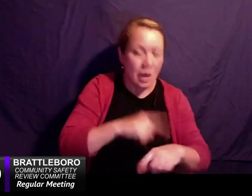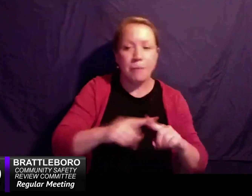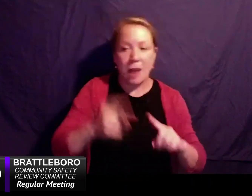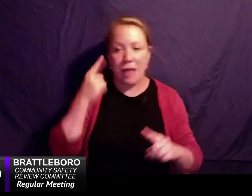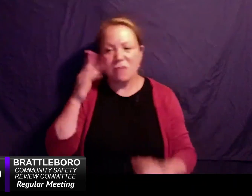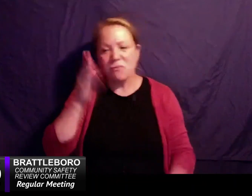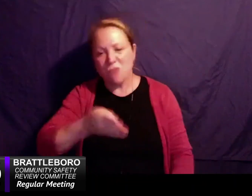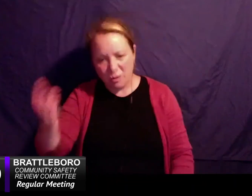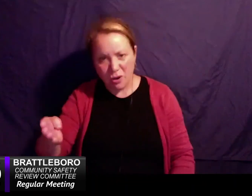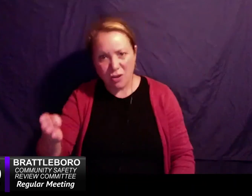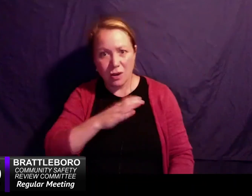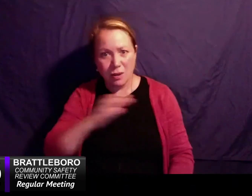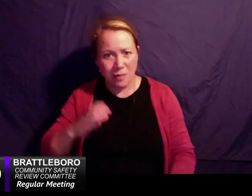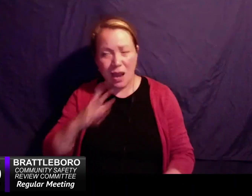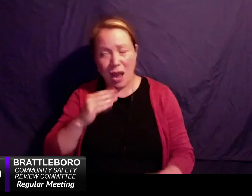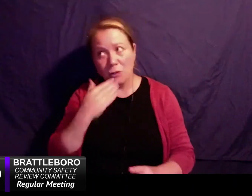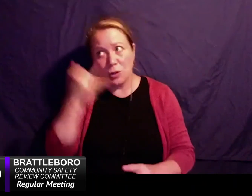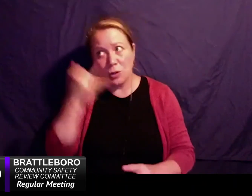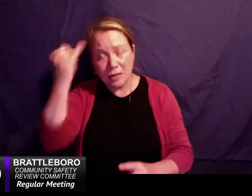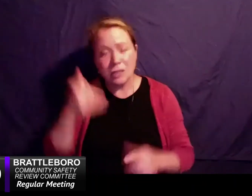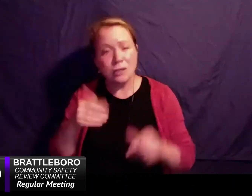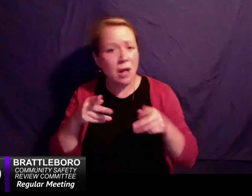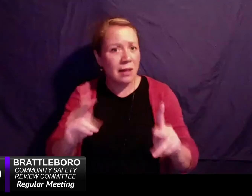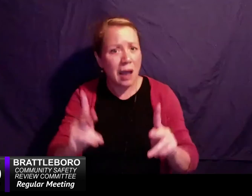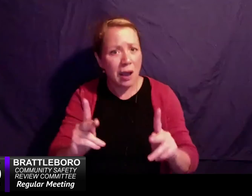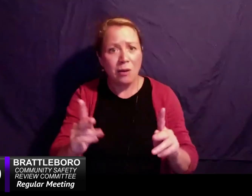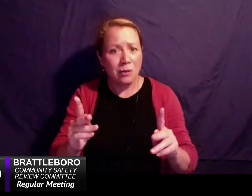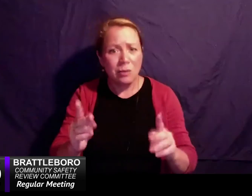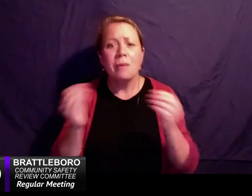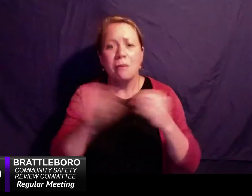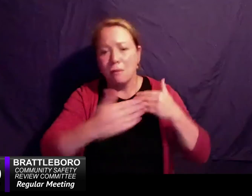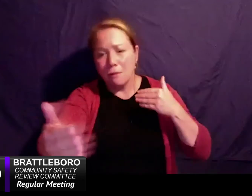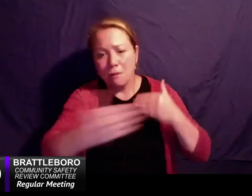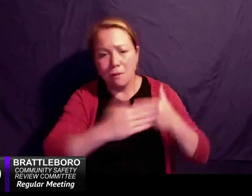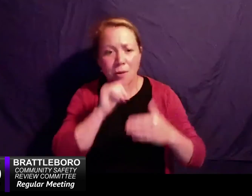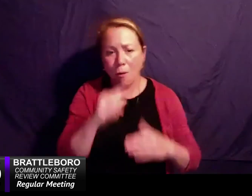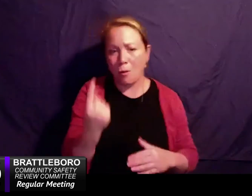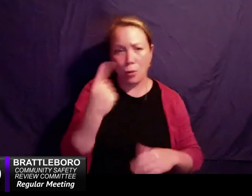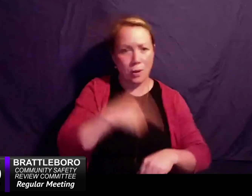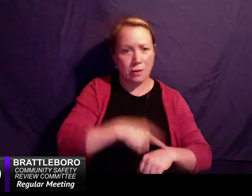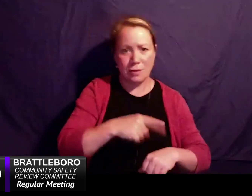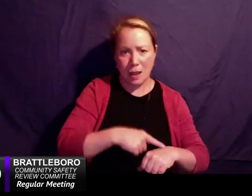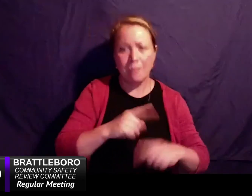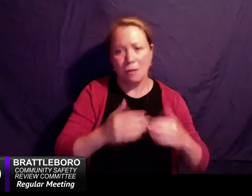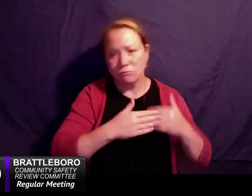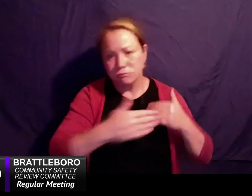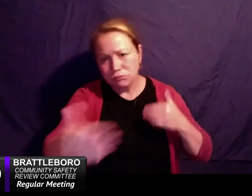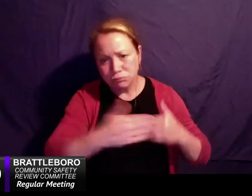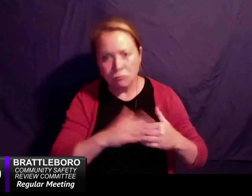and a good idea probably to allow more than that of participation from the people.